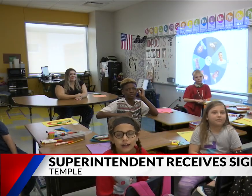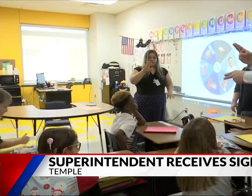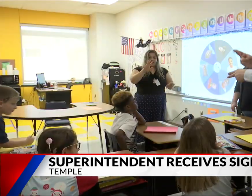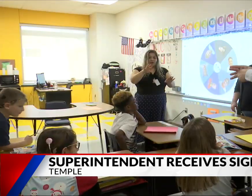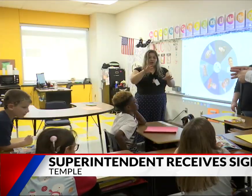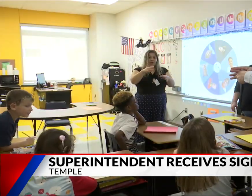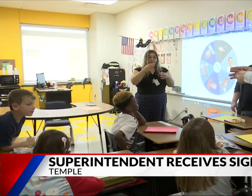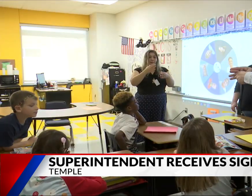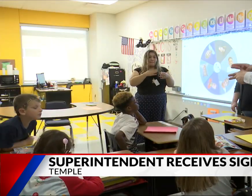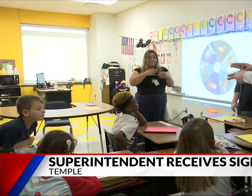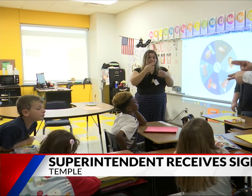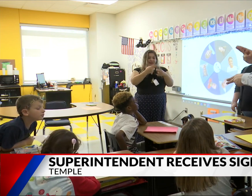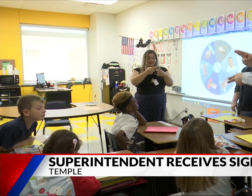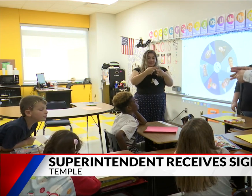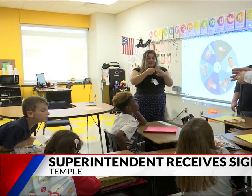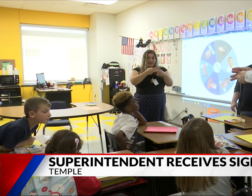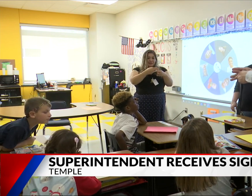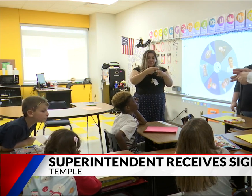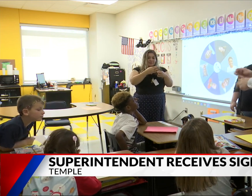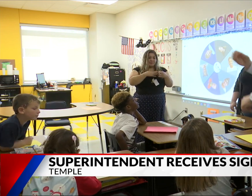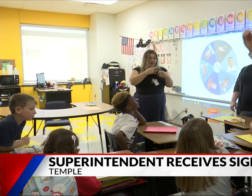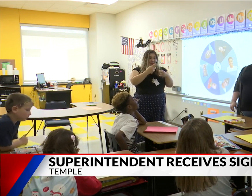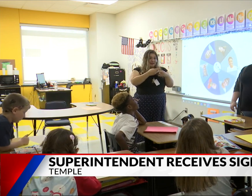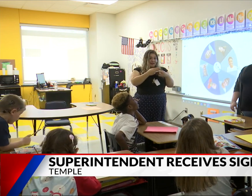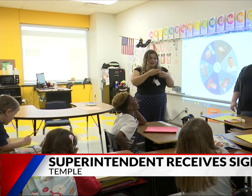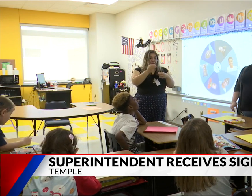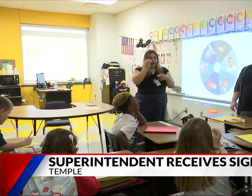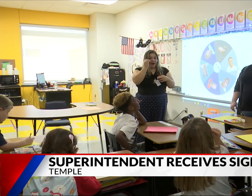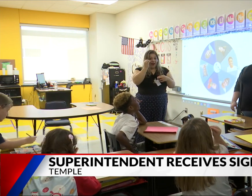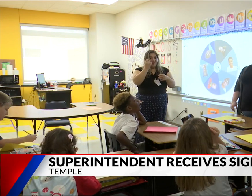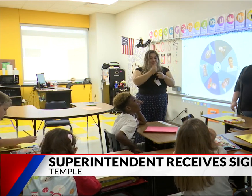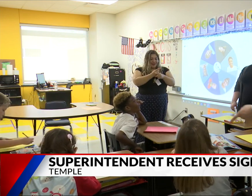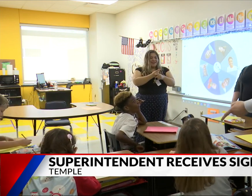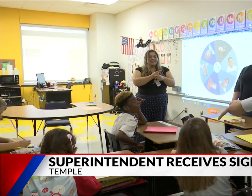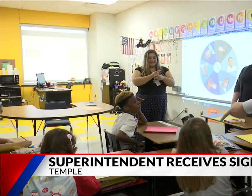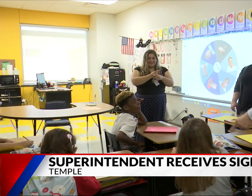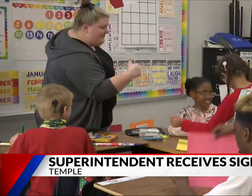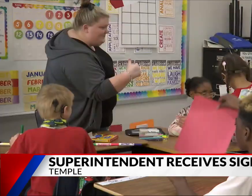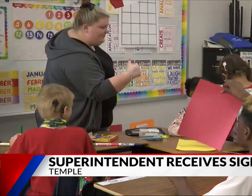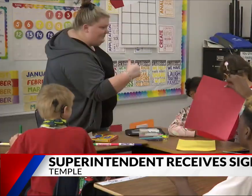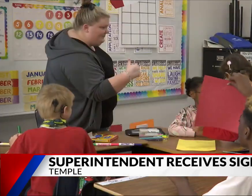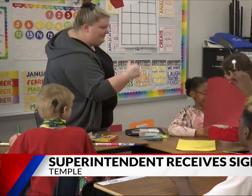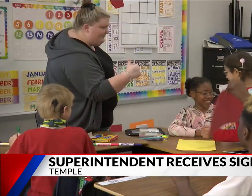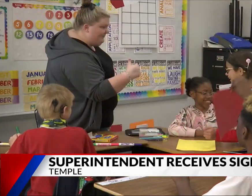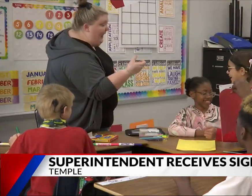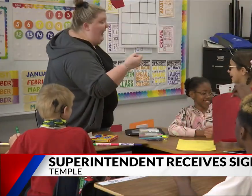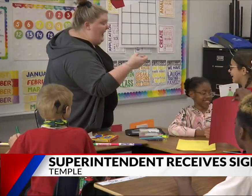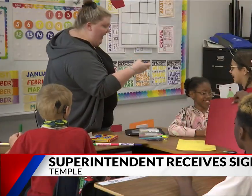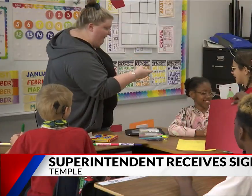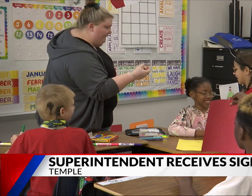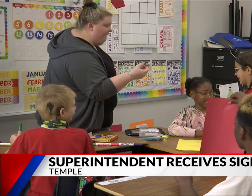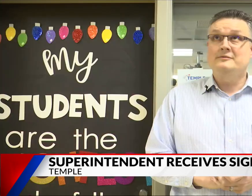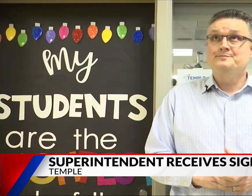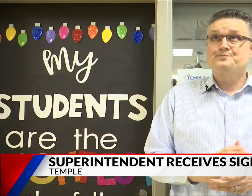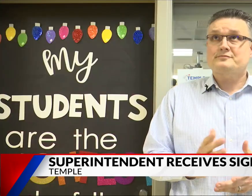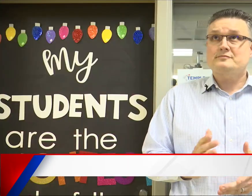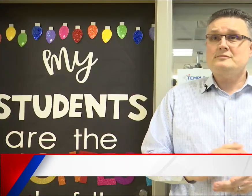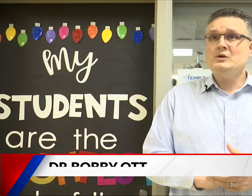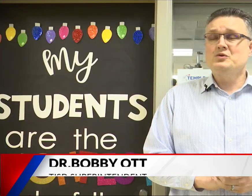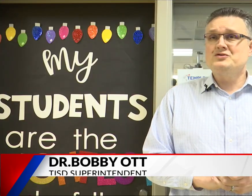That is the sign name the deaf education students came up with for their superintendent, Dr. Bobby Ott. Bethany, which